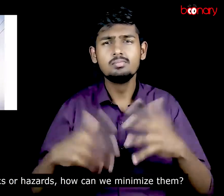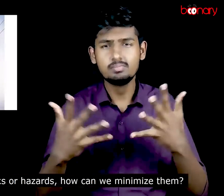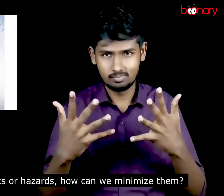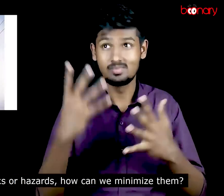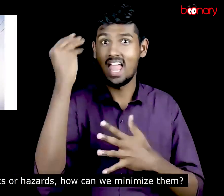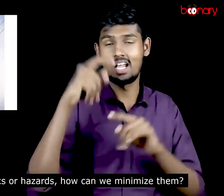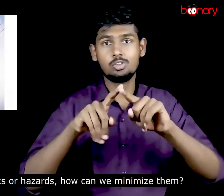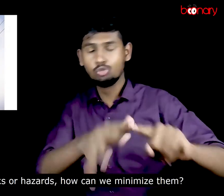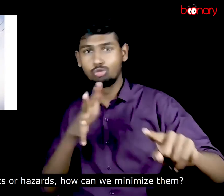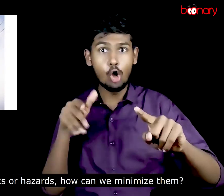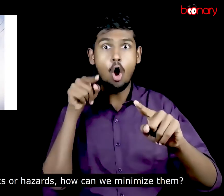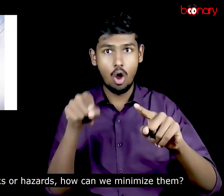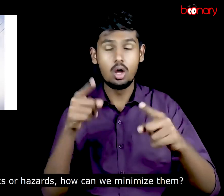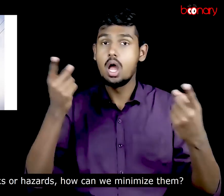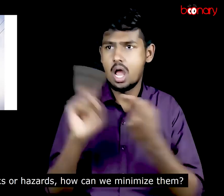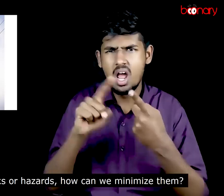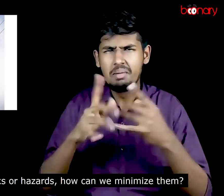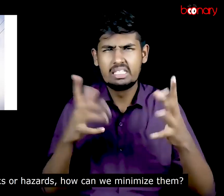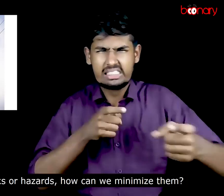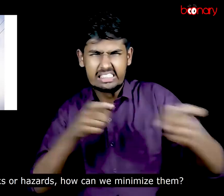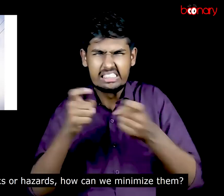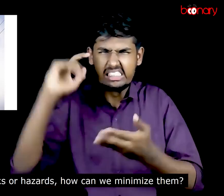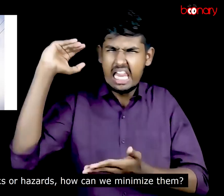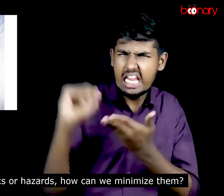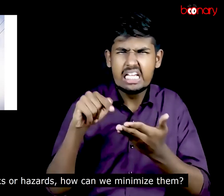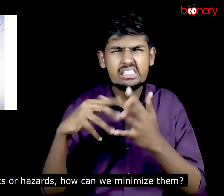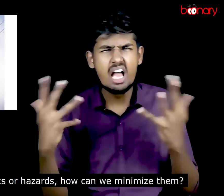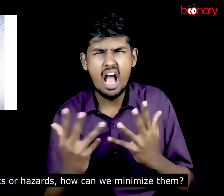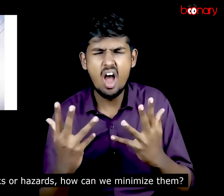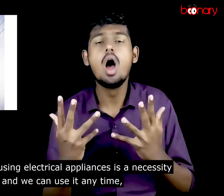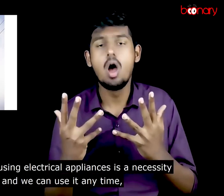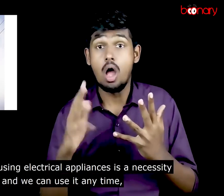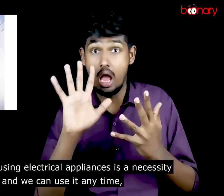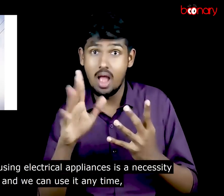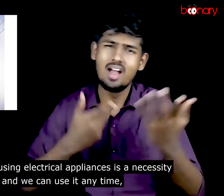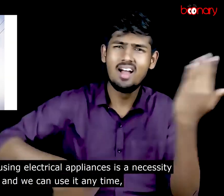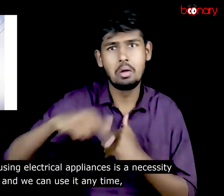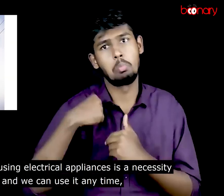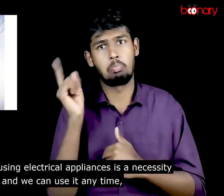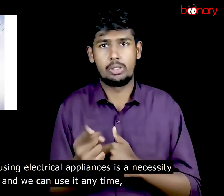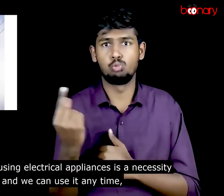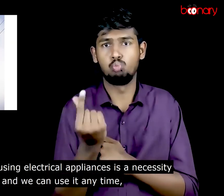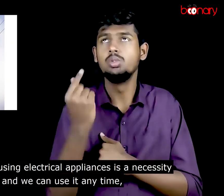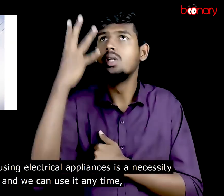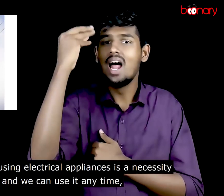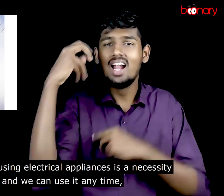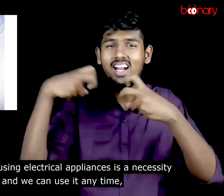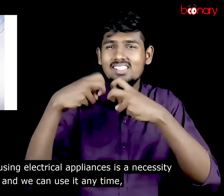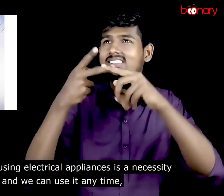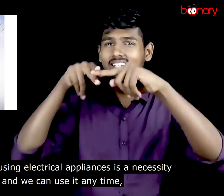Electrical shocks or hazards, how can we minimize them? Obviously, using electrical appliances is